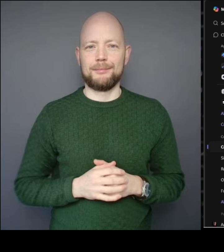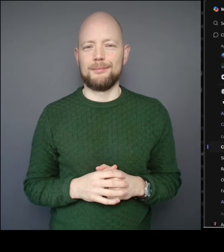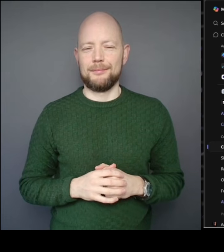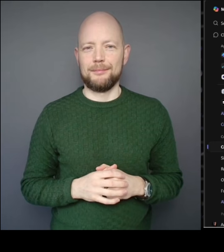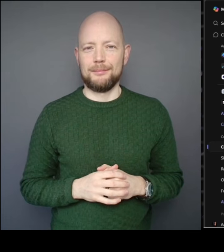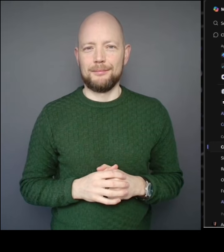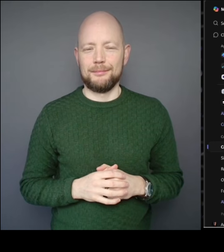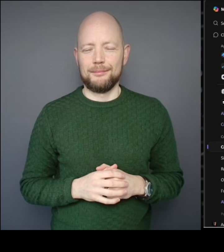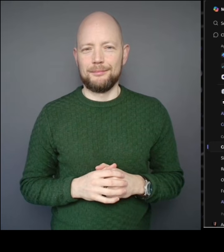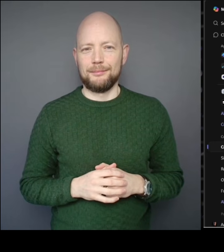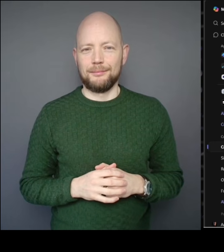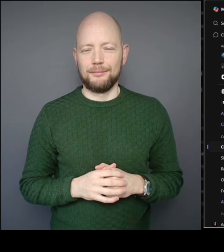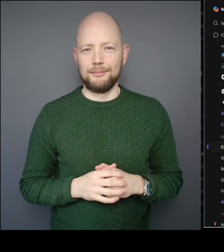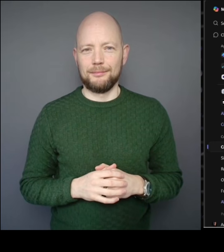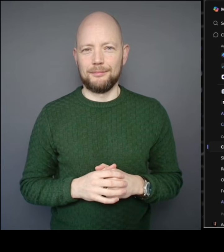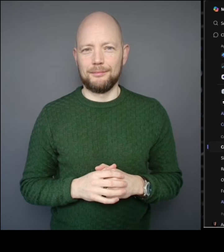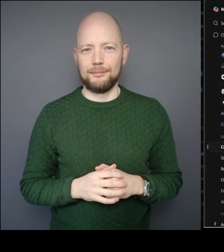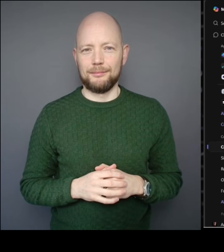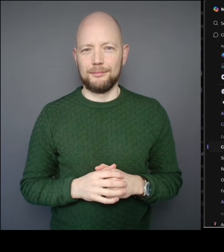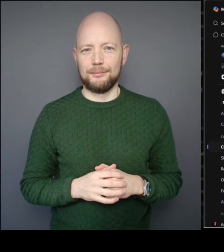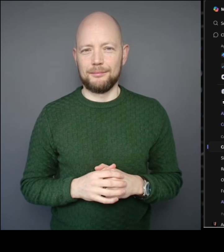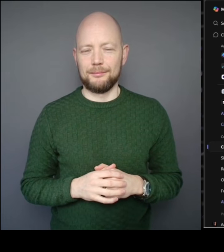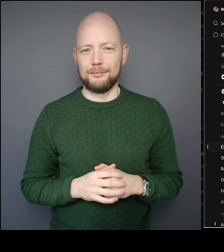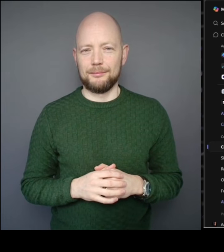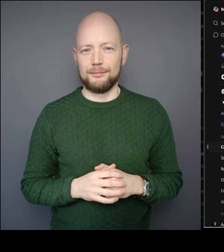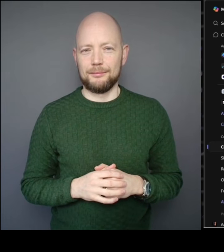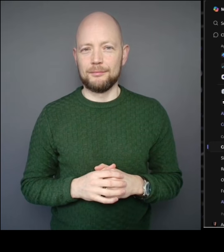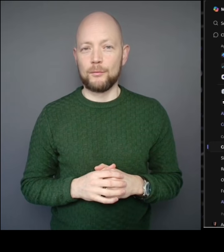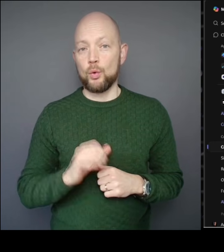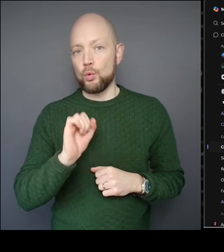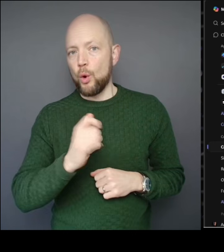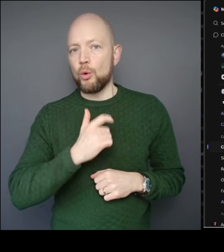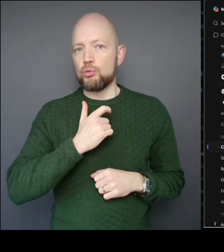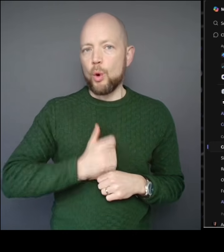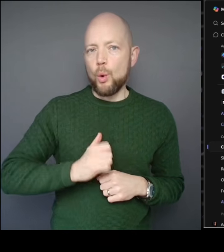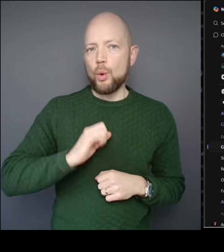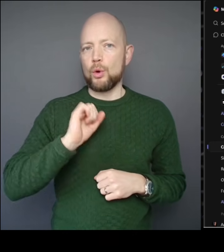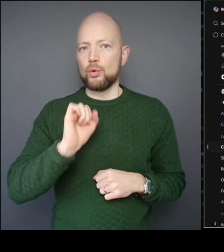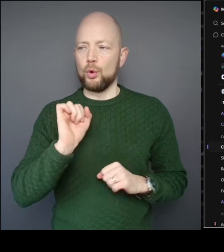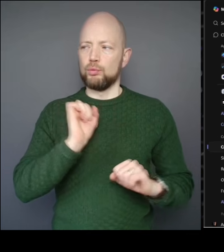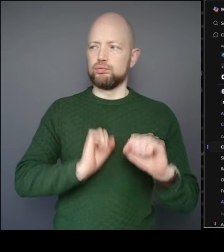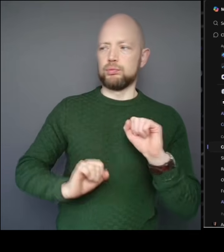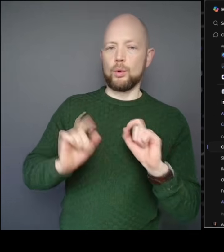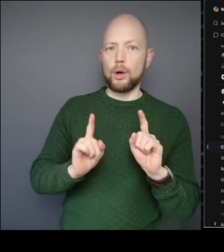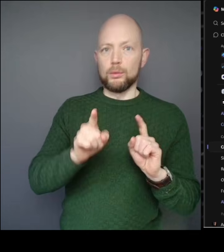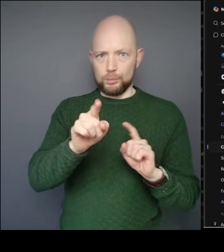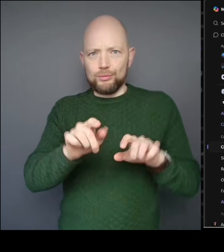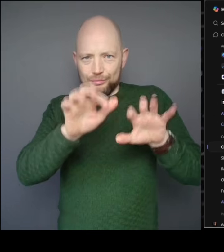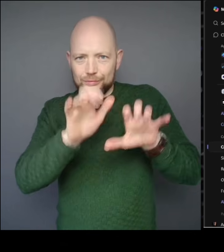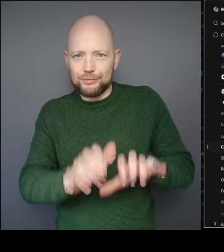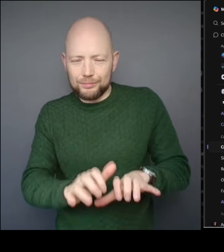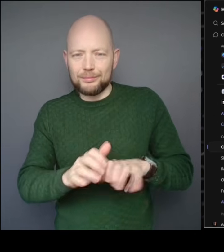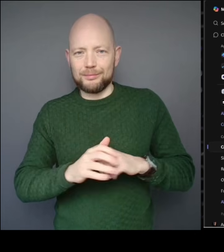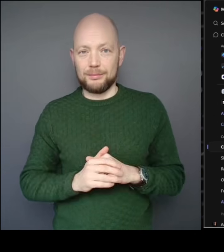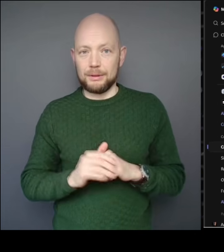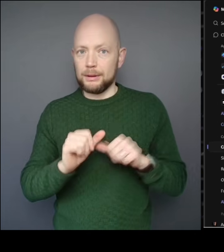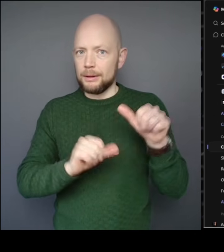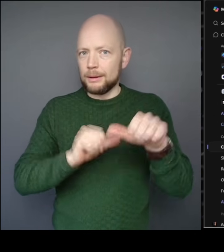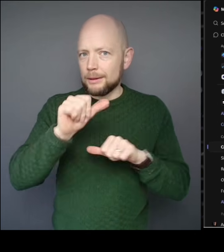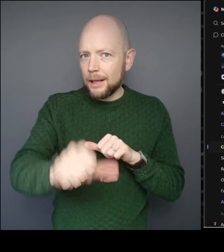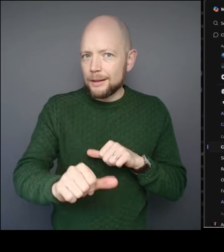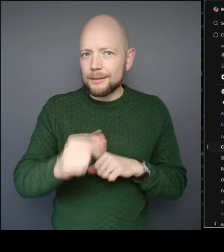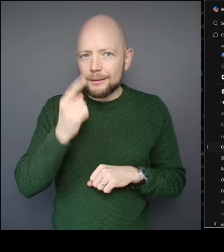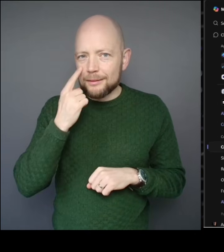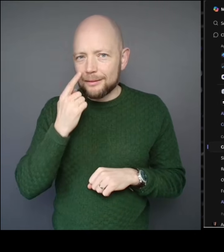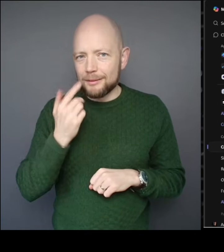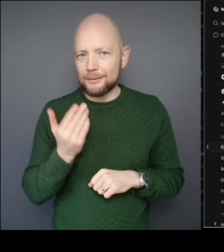prepare, right? This is a very common ask, and you can be very specific about whatever your role is and your hesitation is. So once we